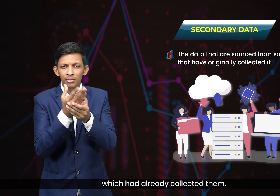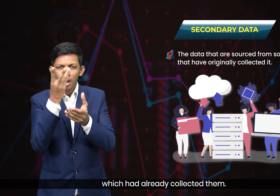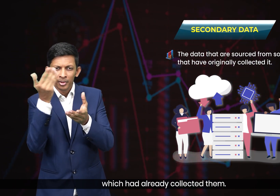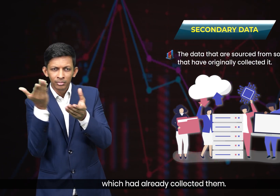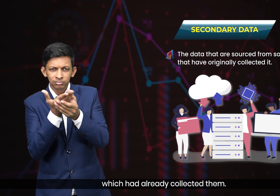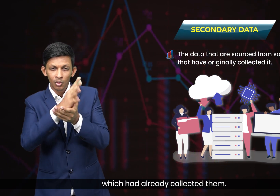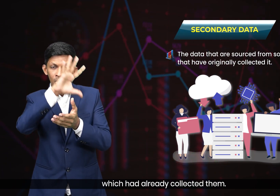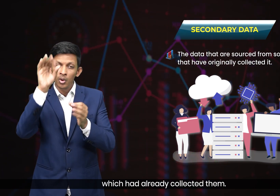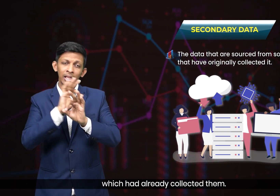them.